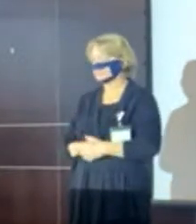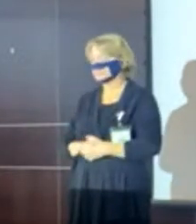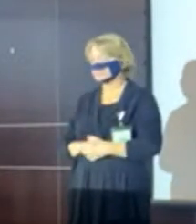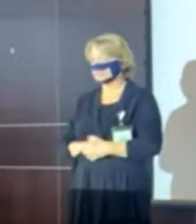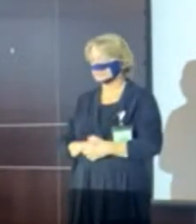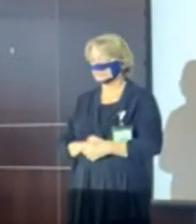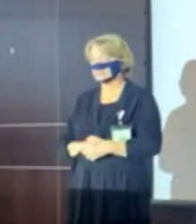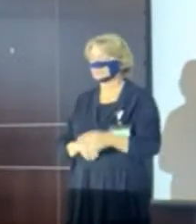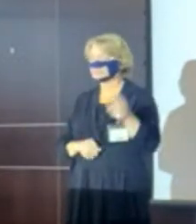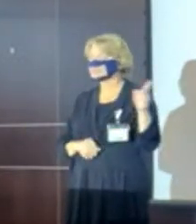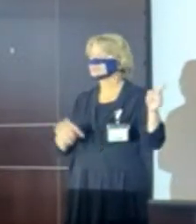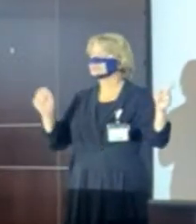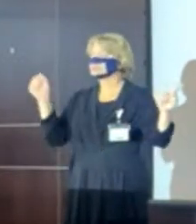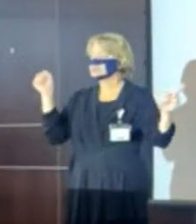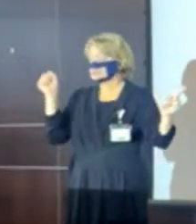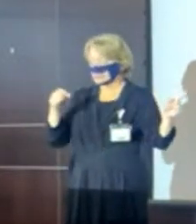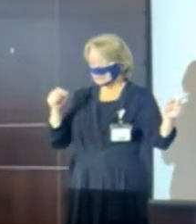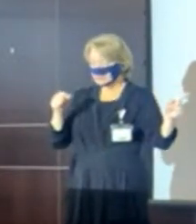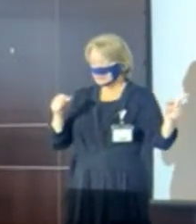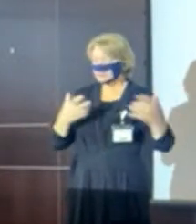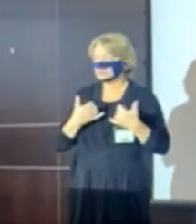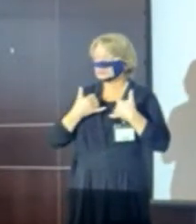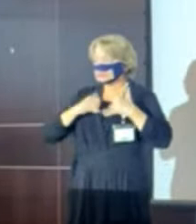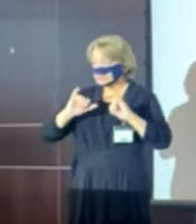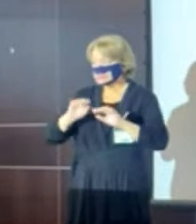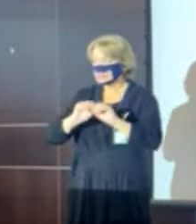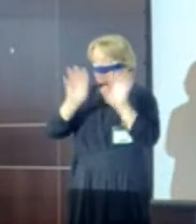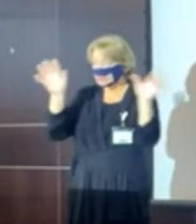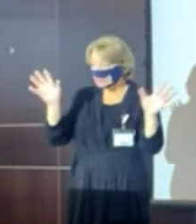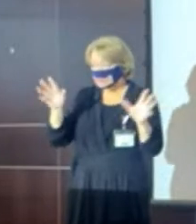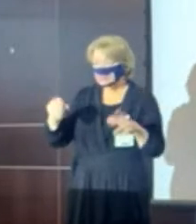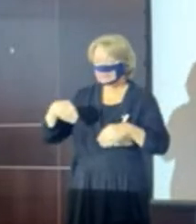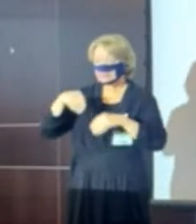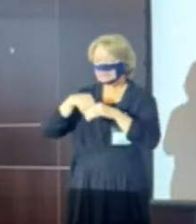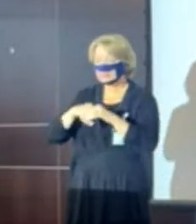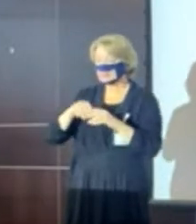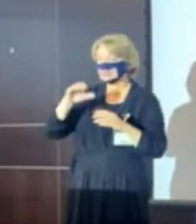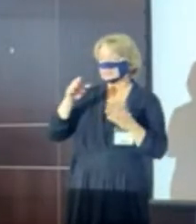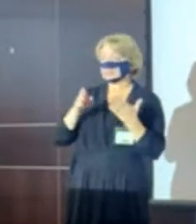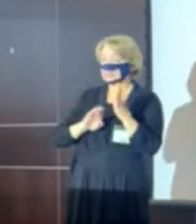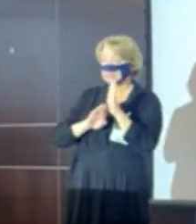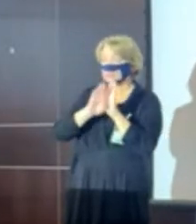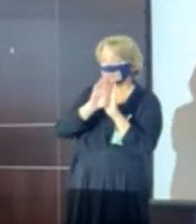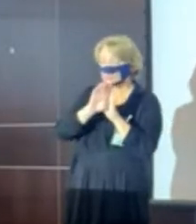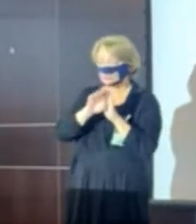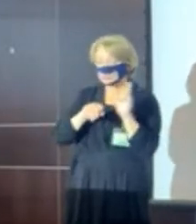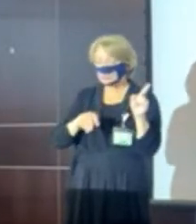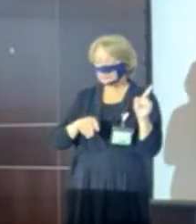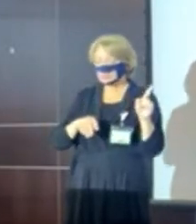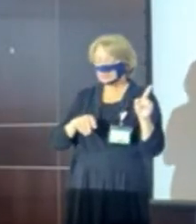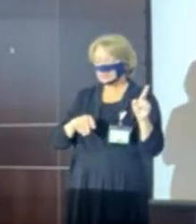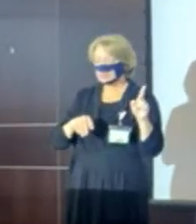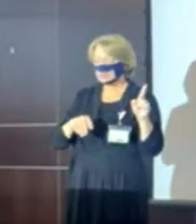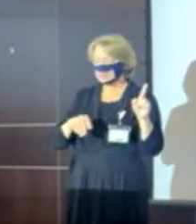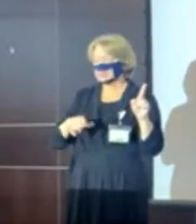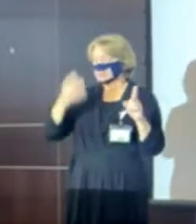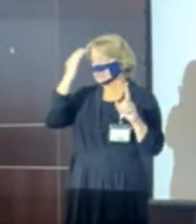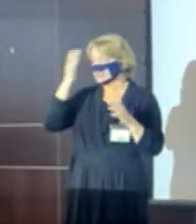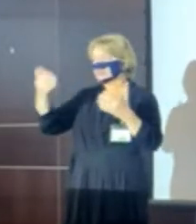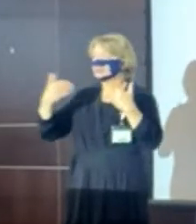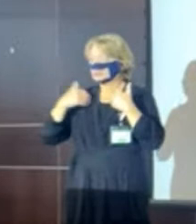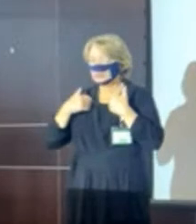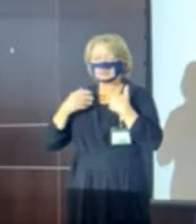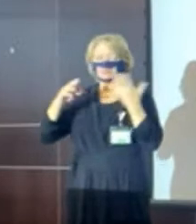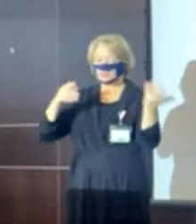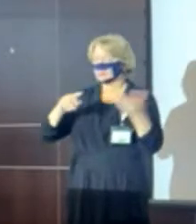Yeah, so we're still obviously in a surge here. How long, I know you have your modeling